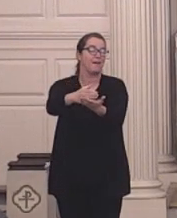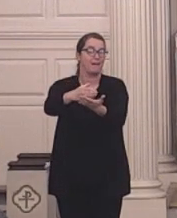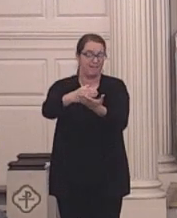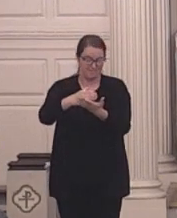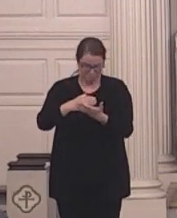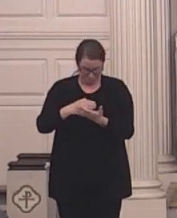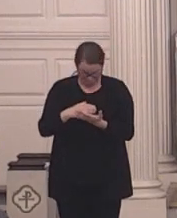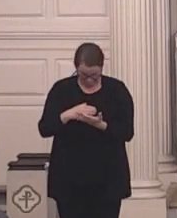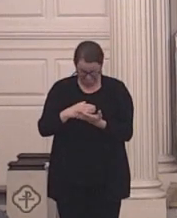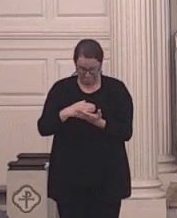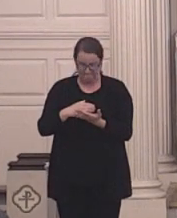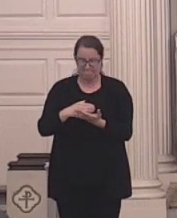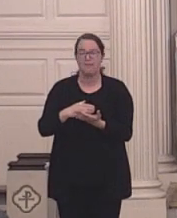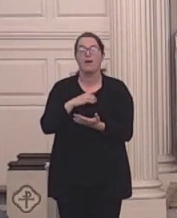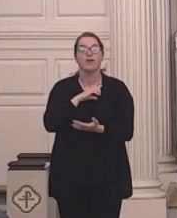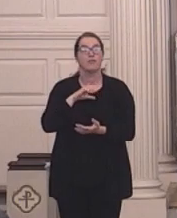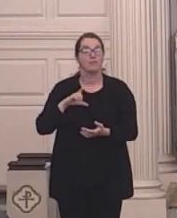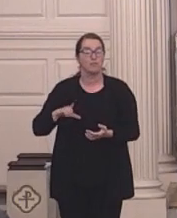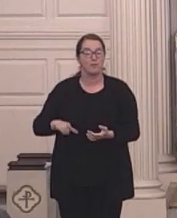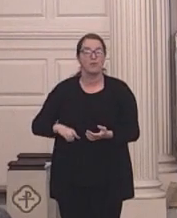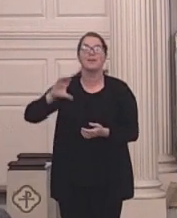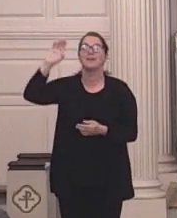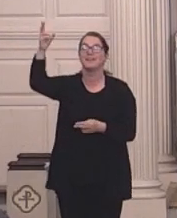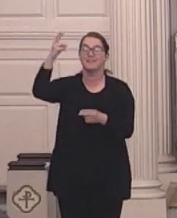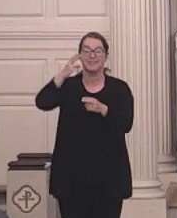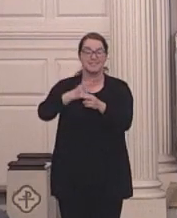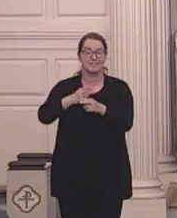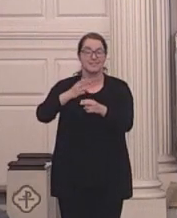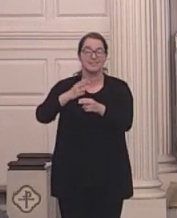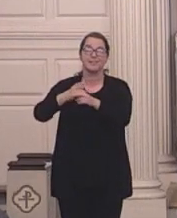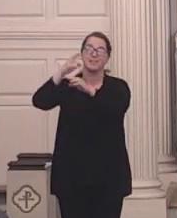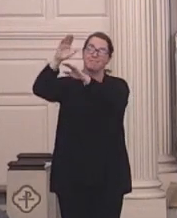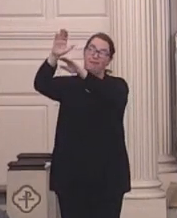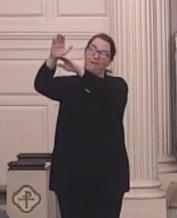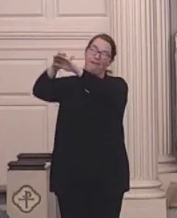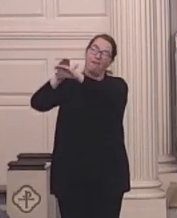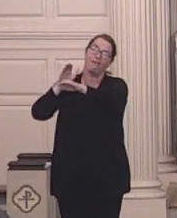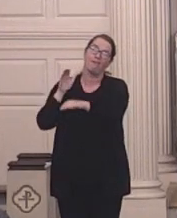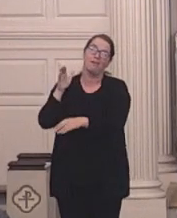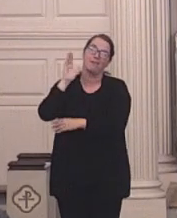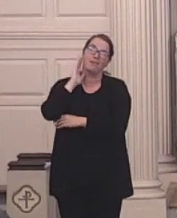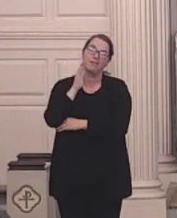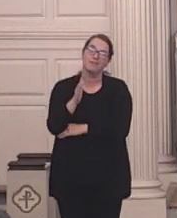salvation and call on the name of the